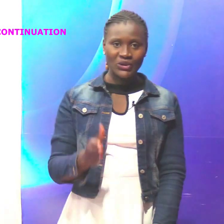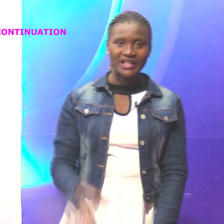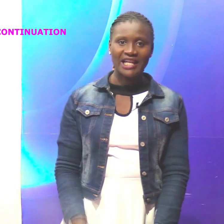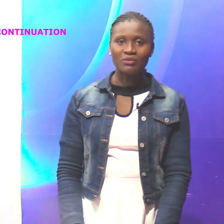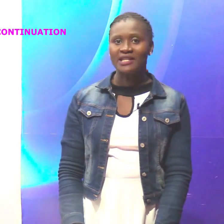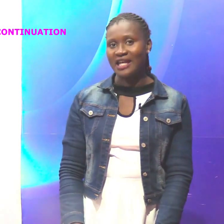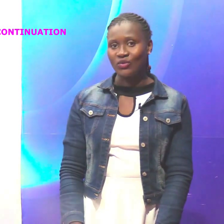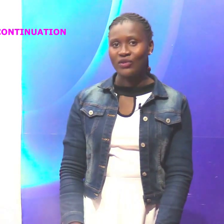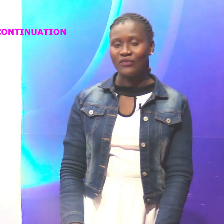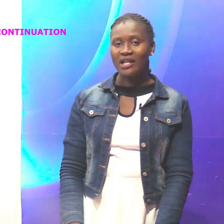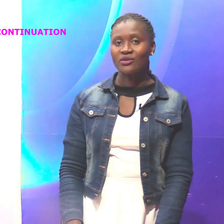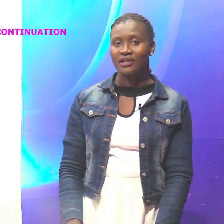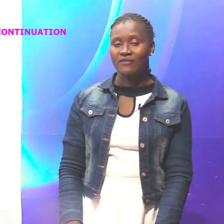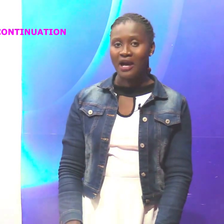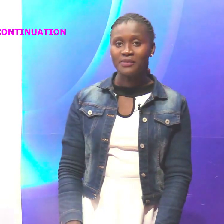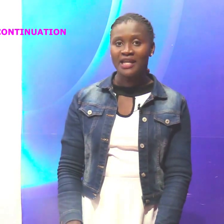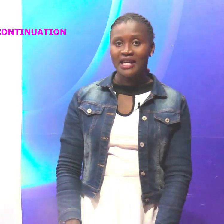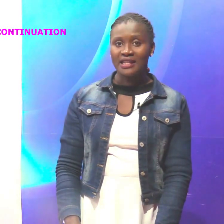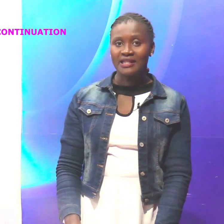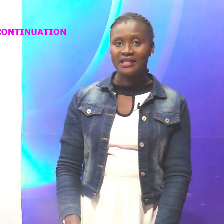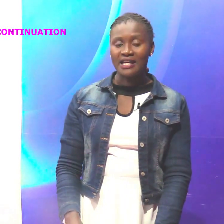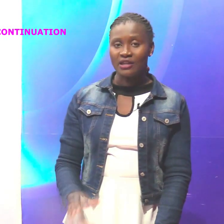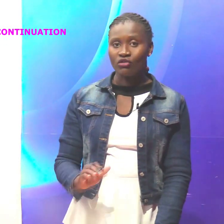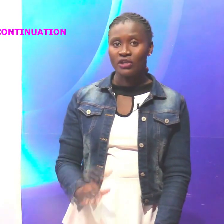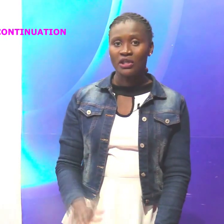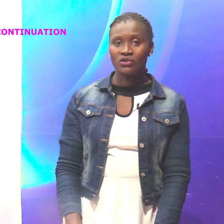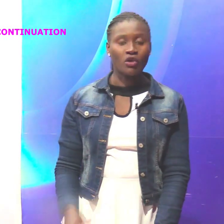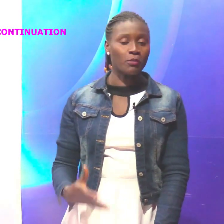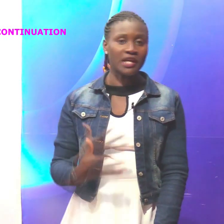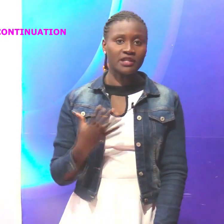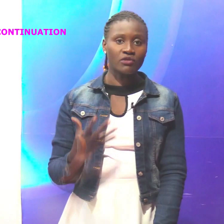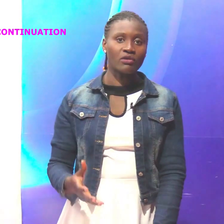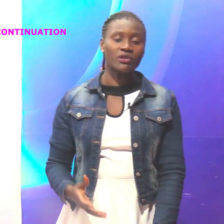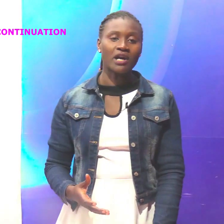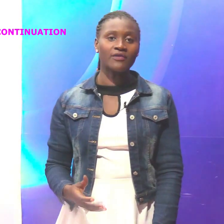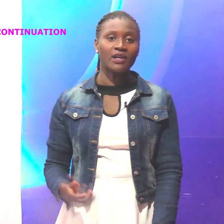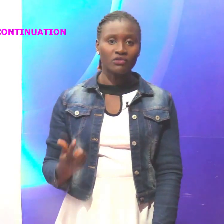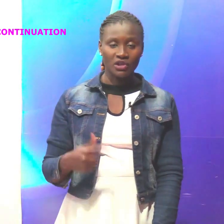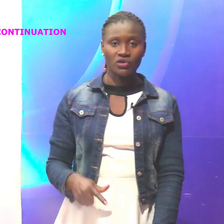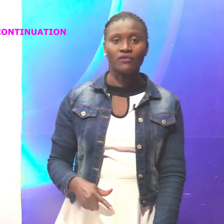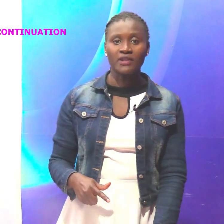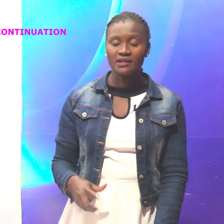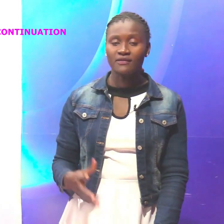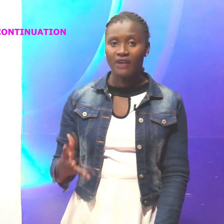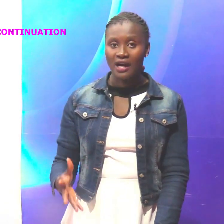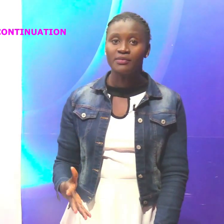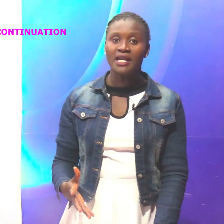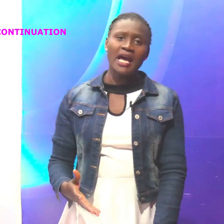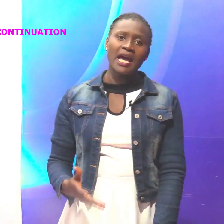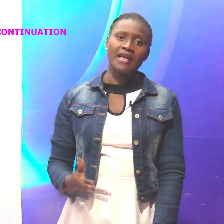learning me sign with Phylis on the verbs. It is just a continuation. Hope next week you also have the continuation of these verbs. And I hope